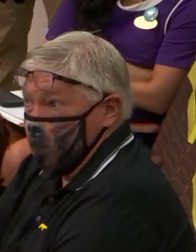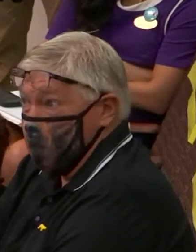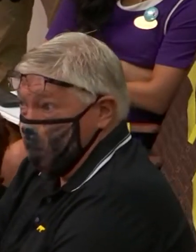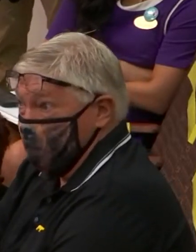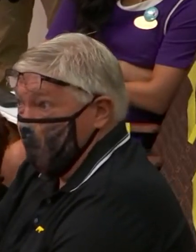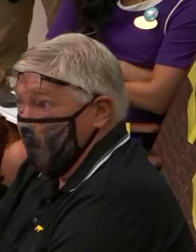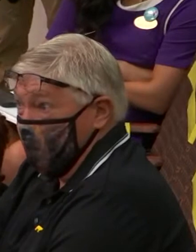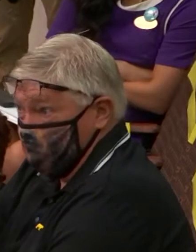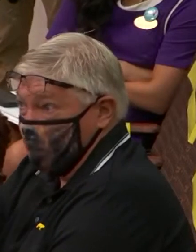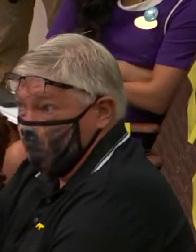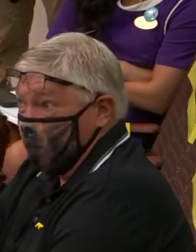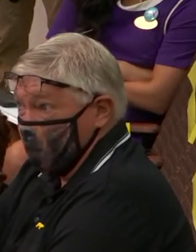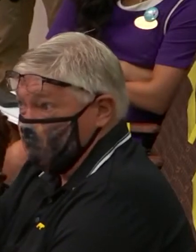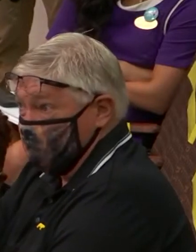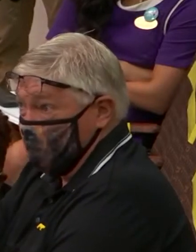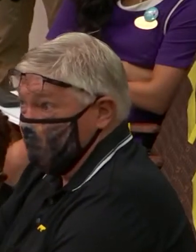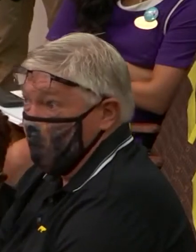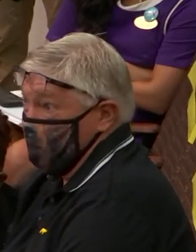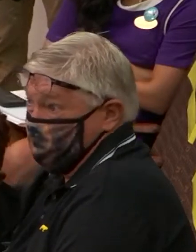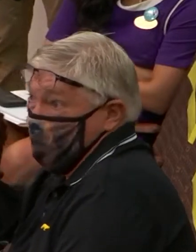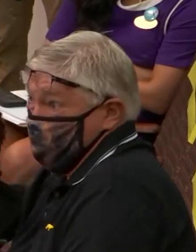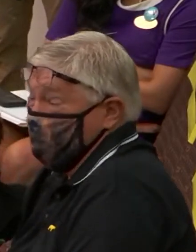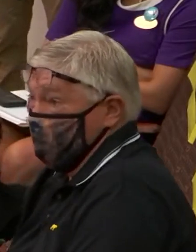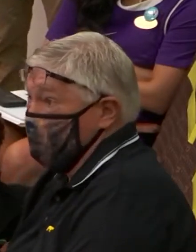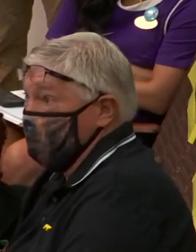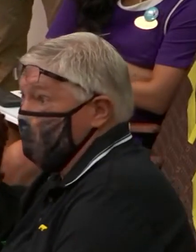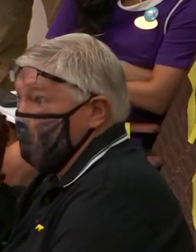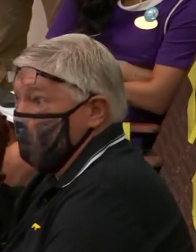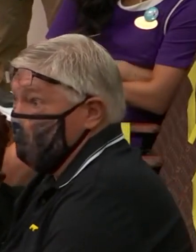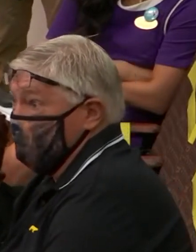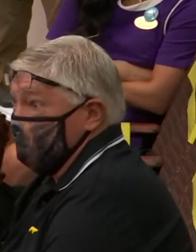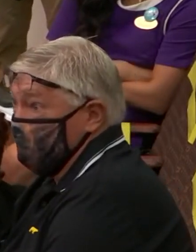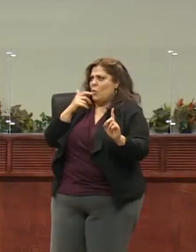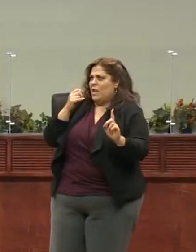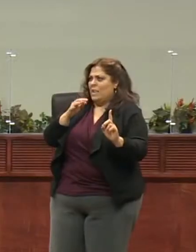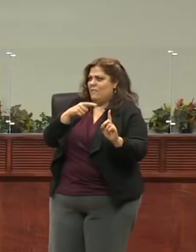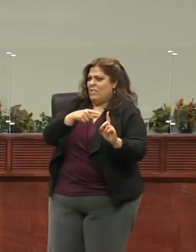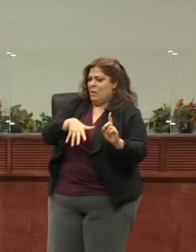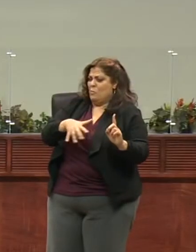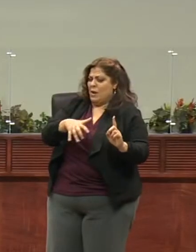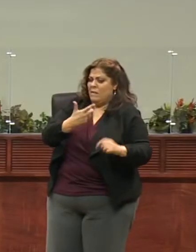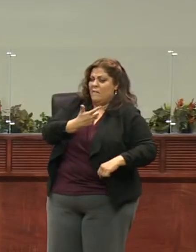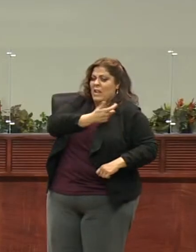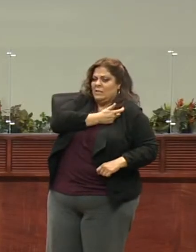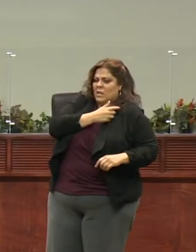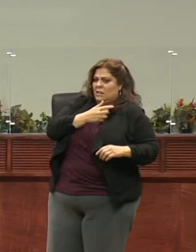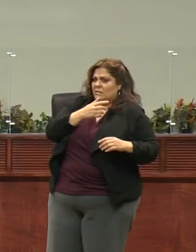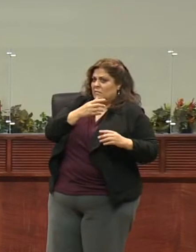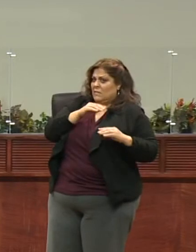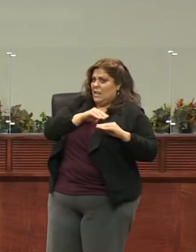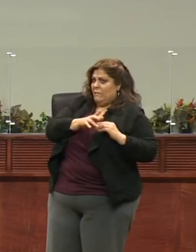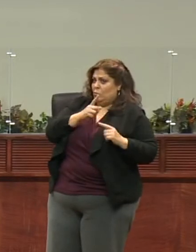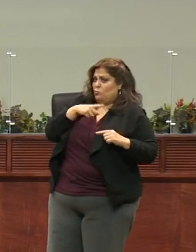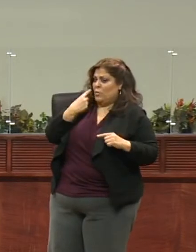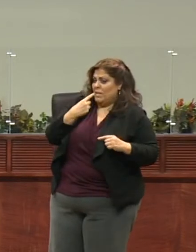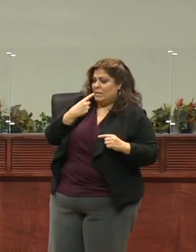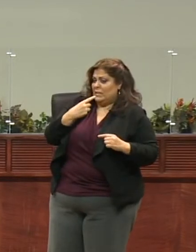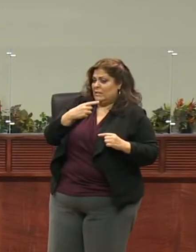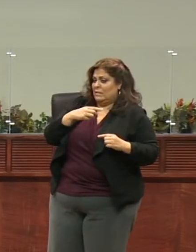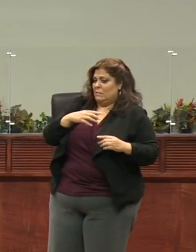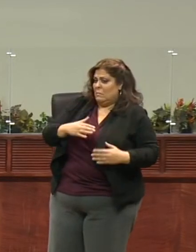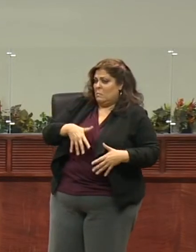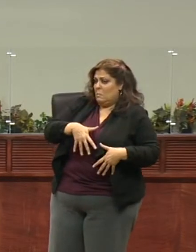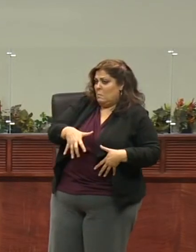the baby if they get vaccinated? I don't really know any of that. I think that's a very important